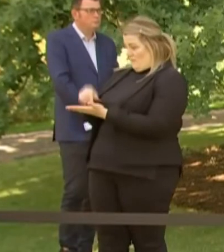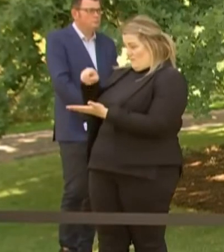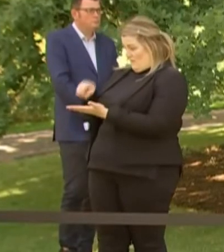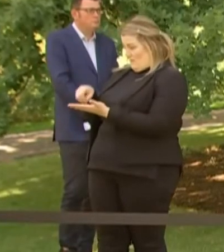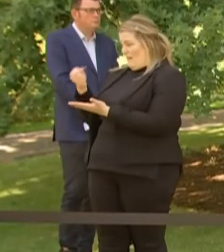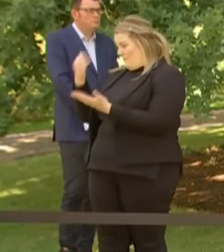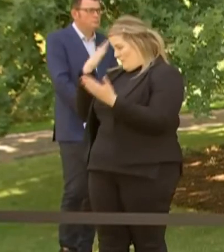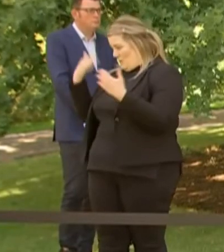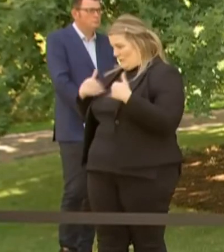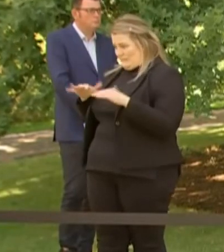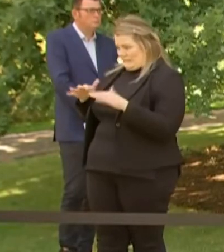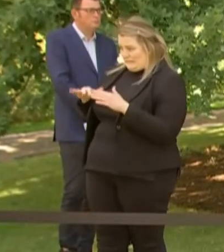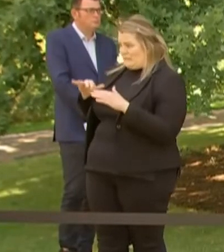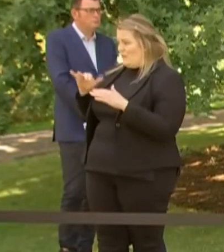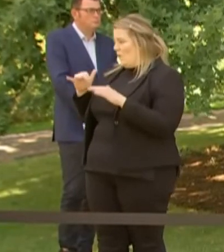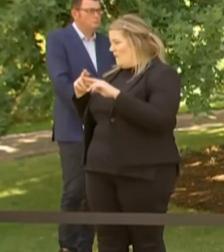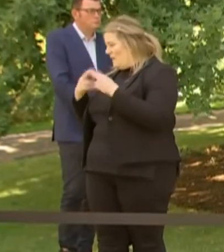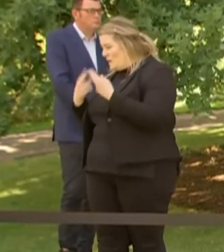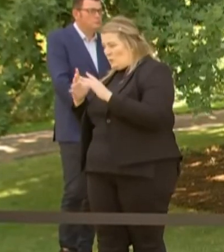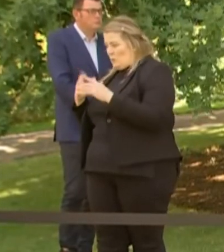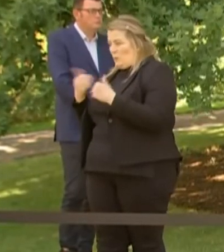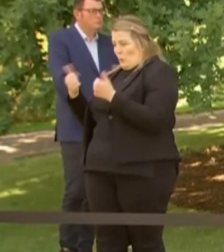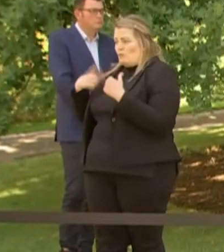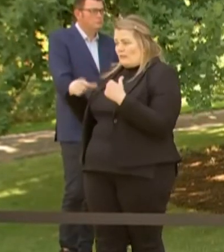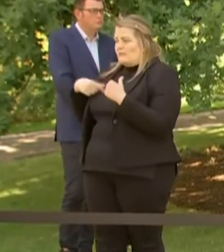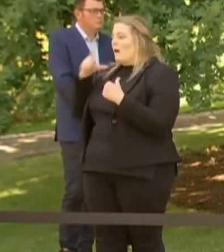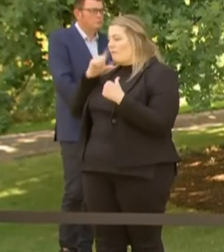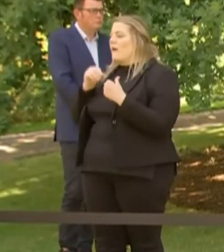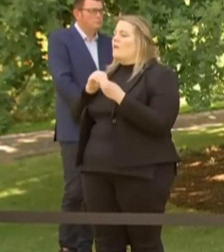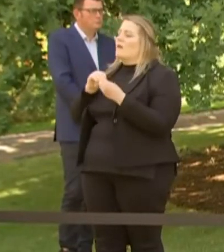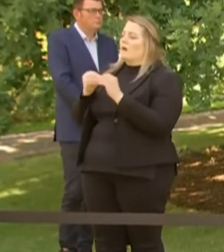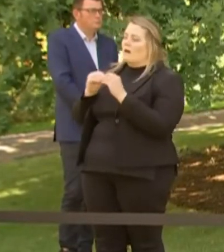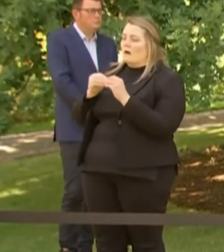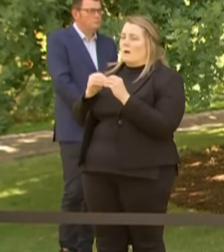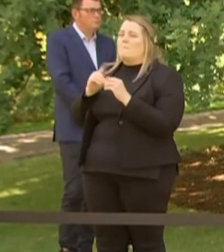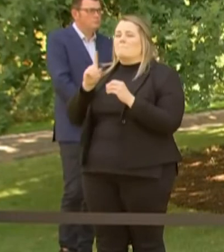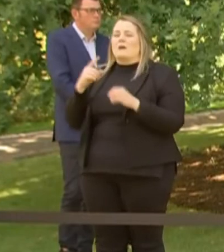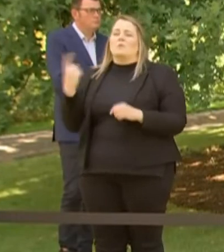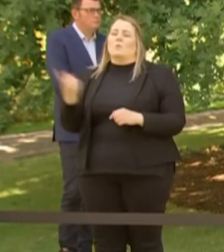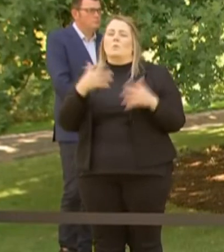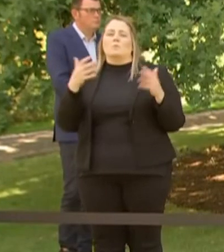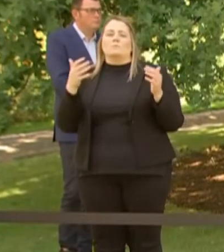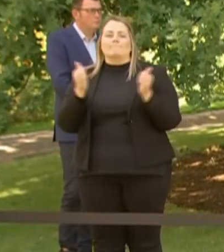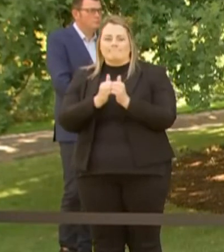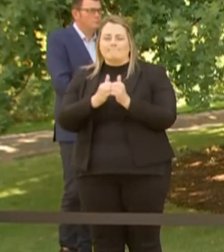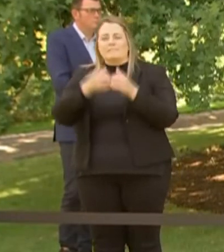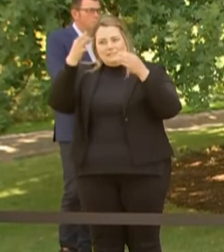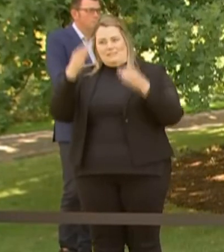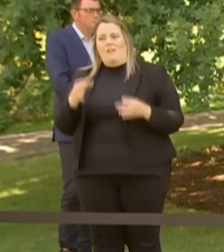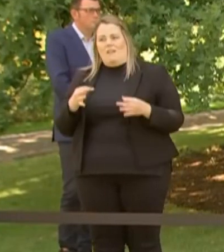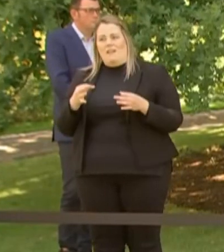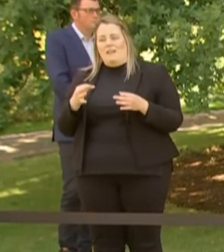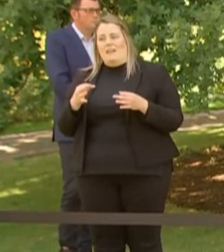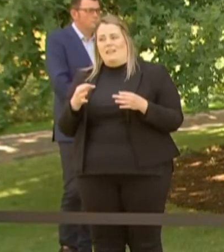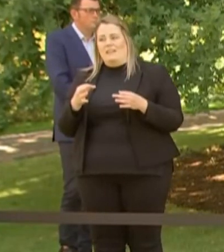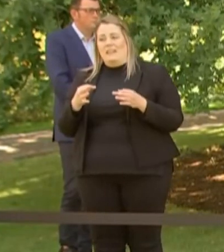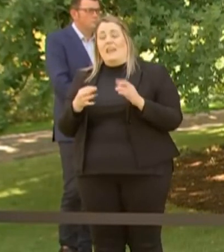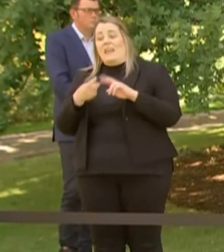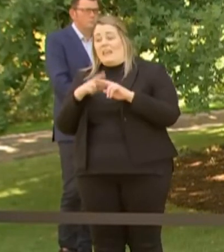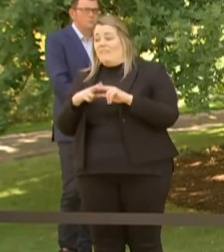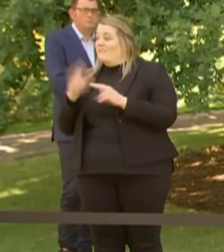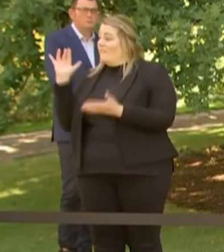authorised officers who will be on site. But look, in the end, the decision has been that the risk associated with it is